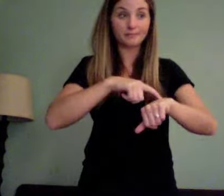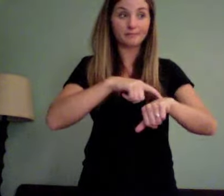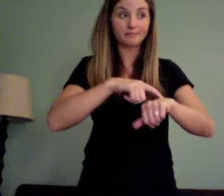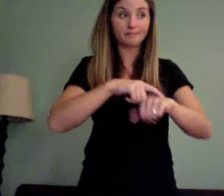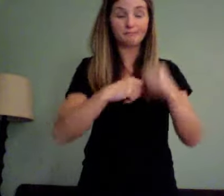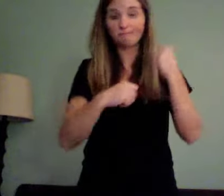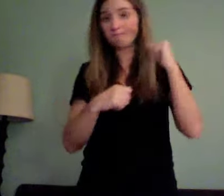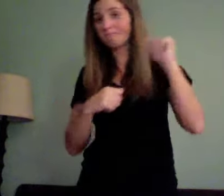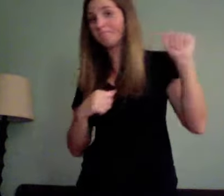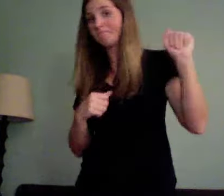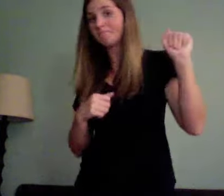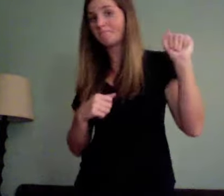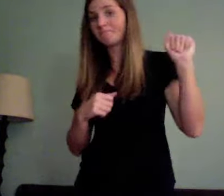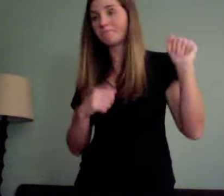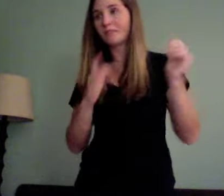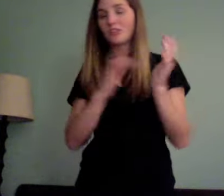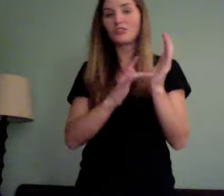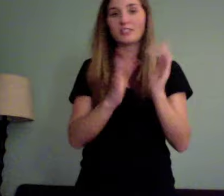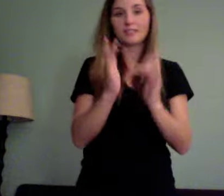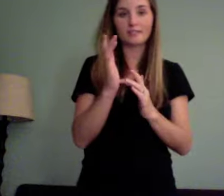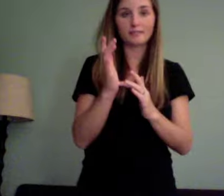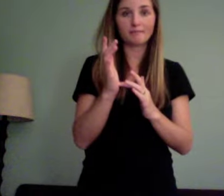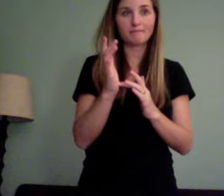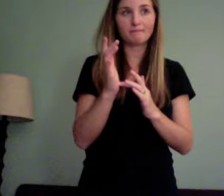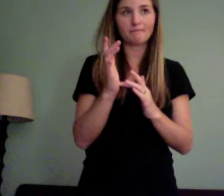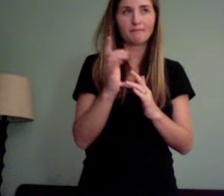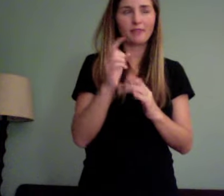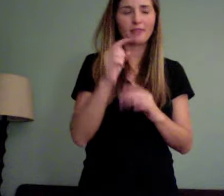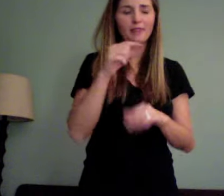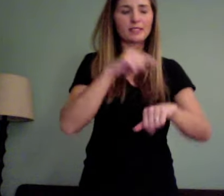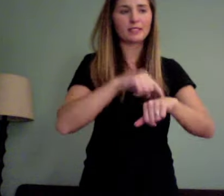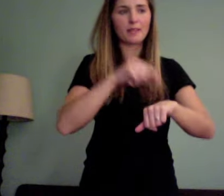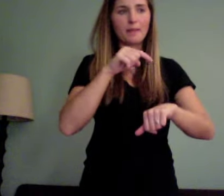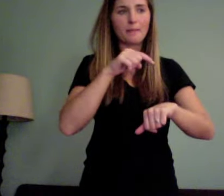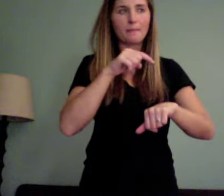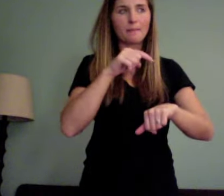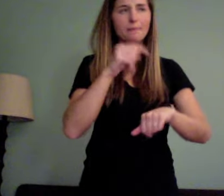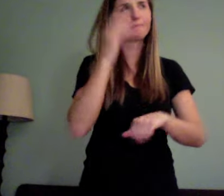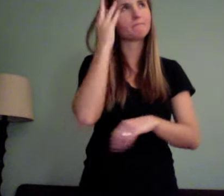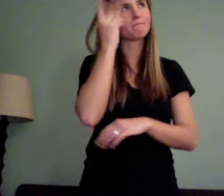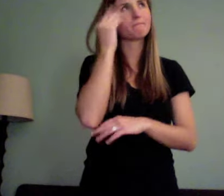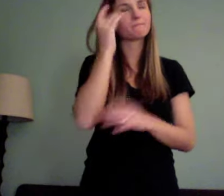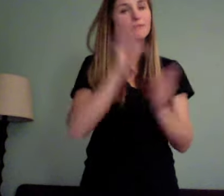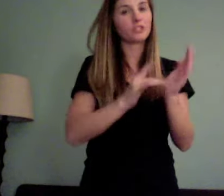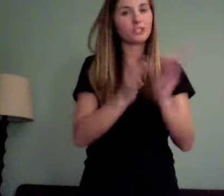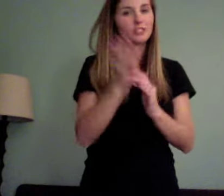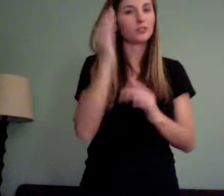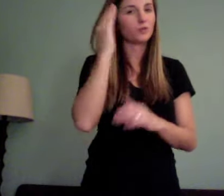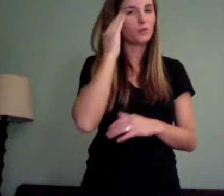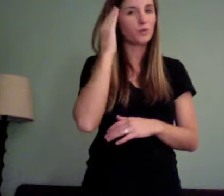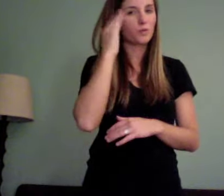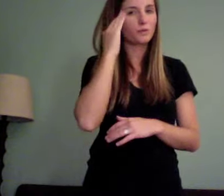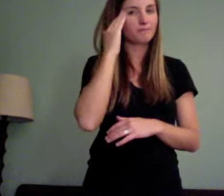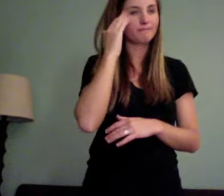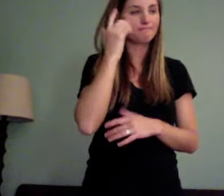Except this time, I wonder if he thought Jesus knew the details. I imagine as he swims up on shore and he sees the charcoal